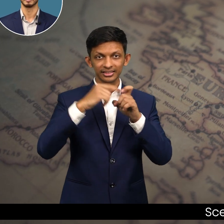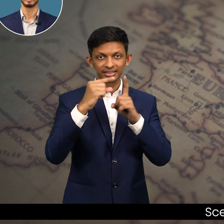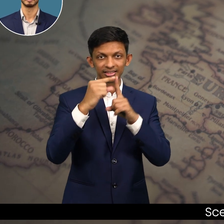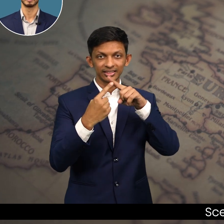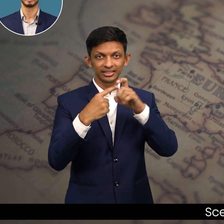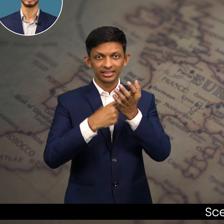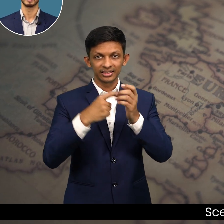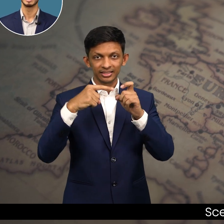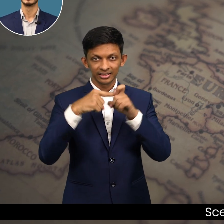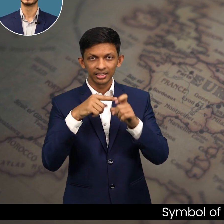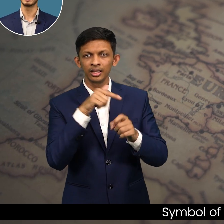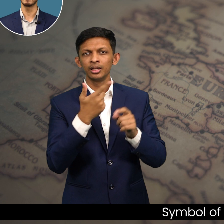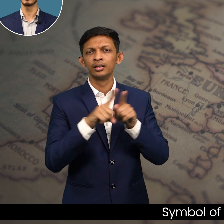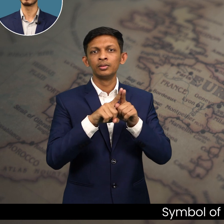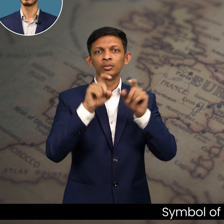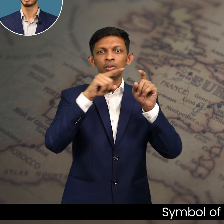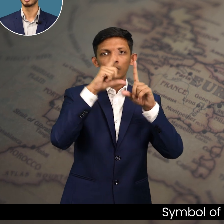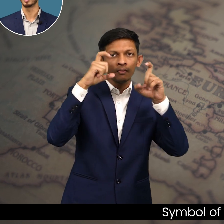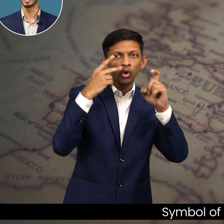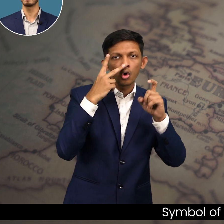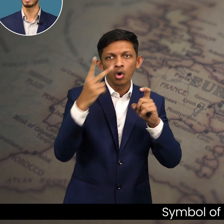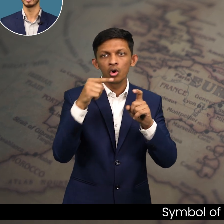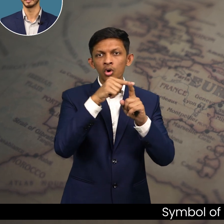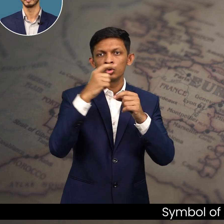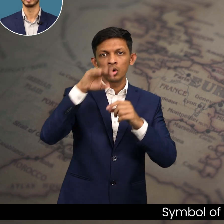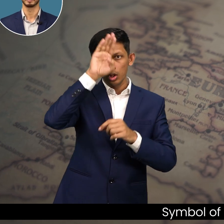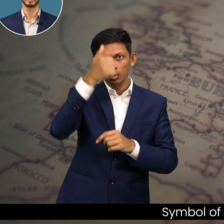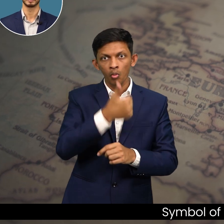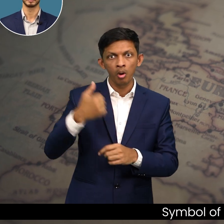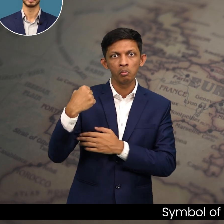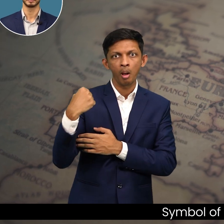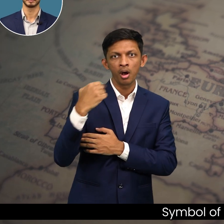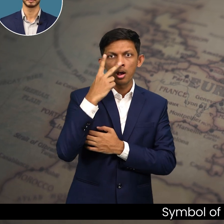Scepter, symbol of royal power.